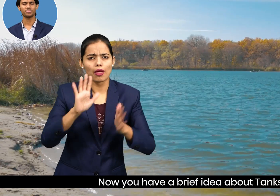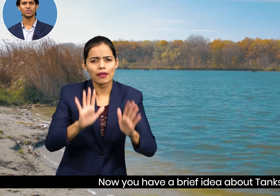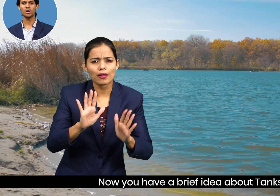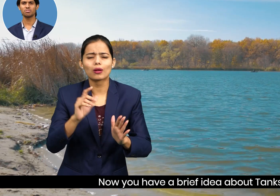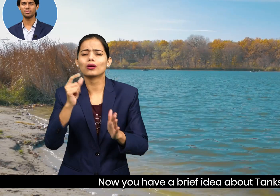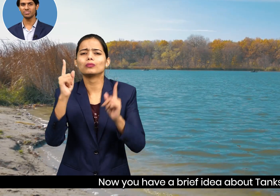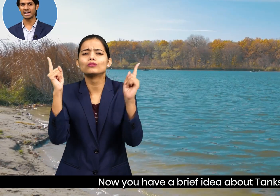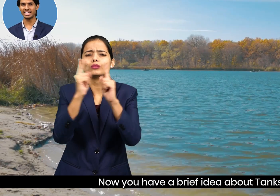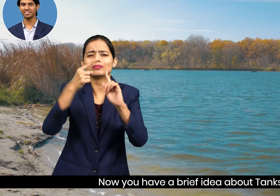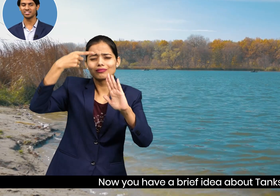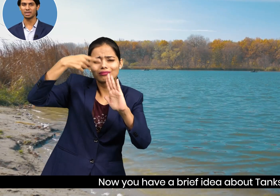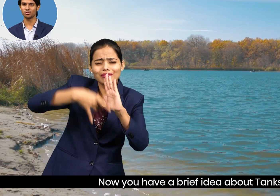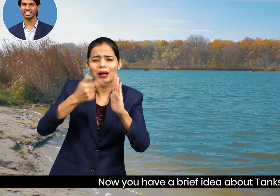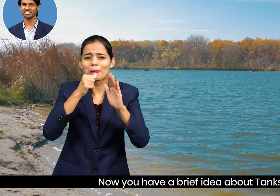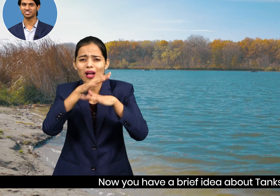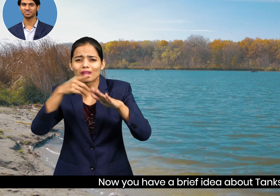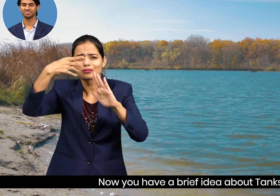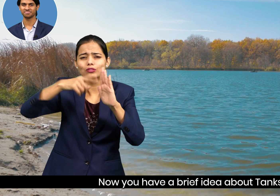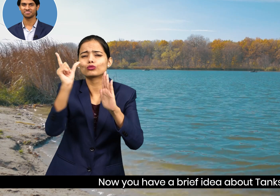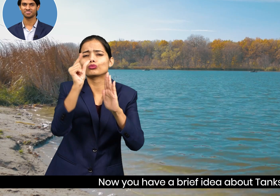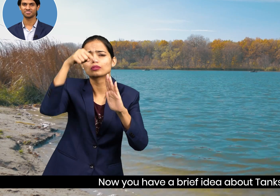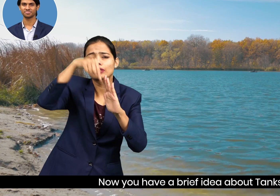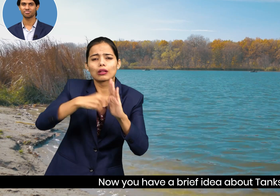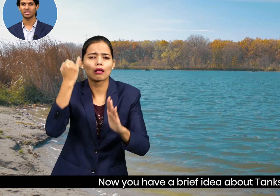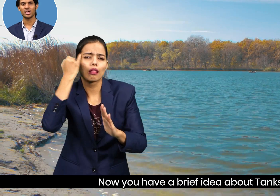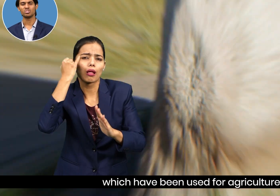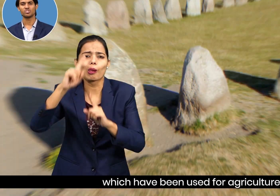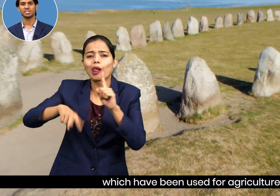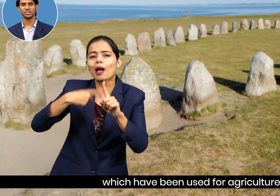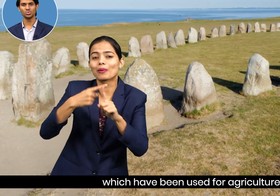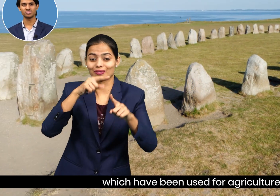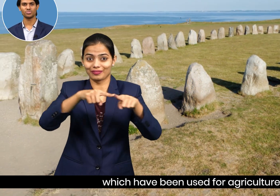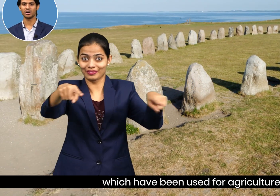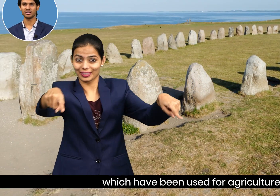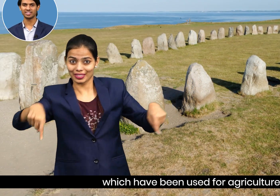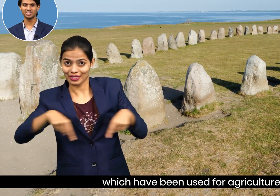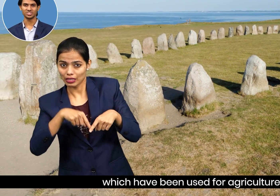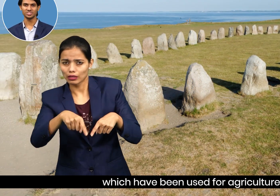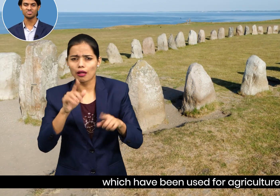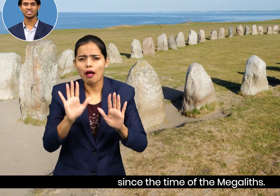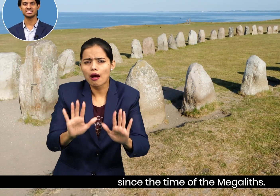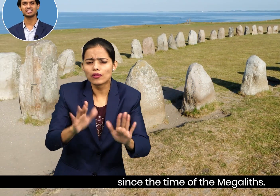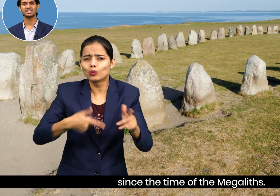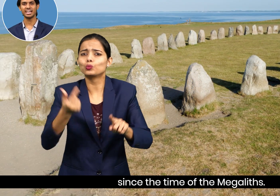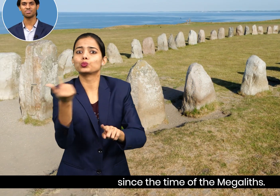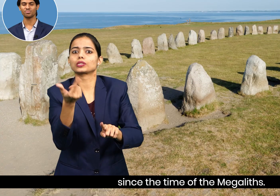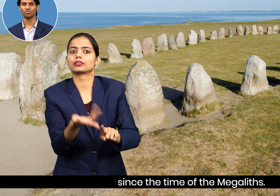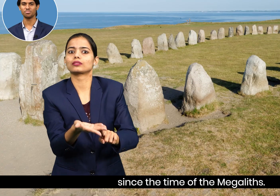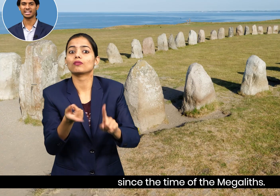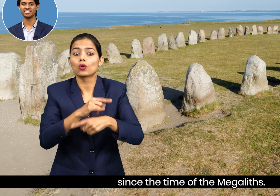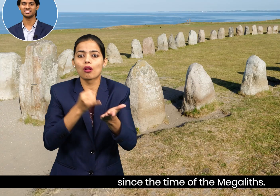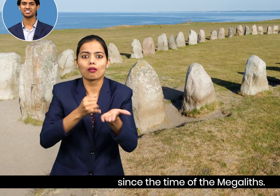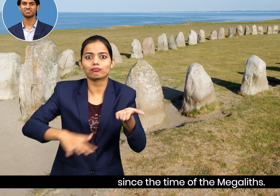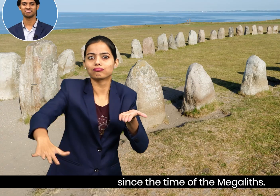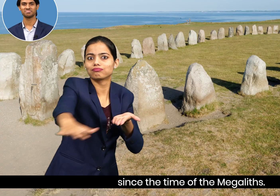Now, you have a brief idea about tanks, which have been used for agriculture since the time of